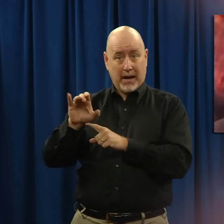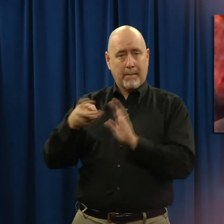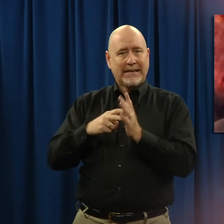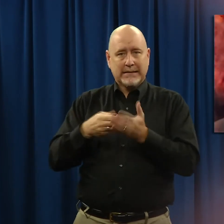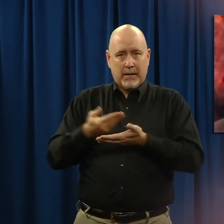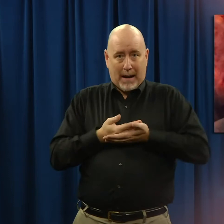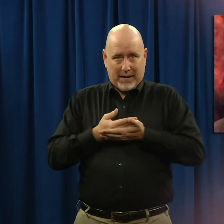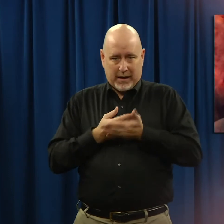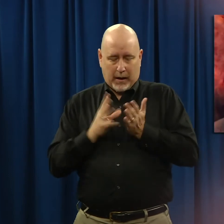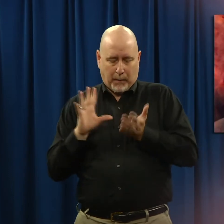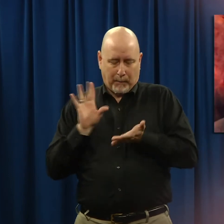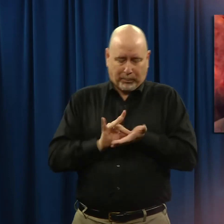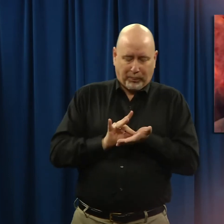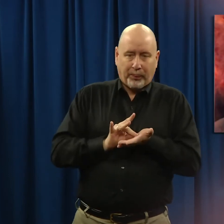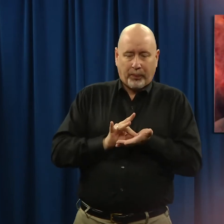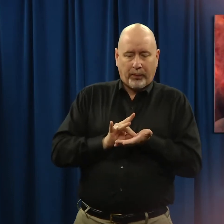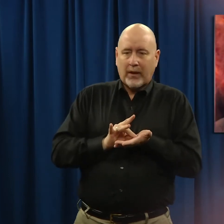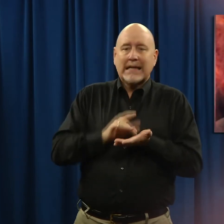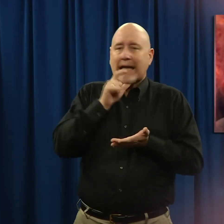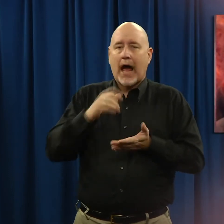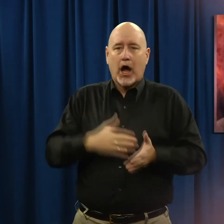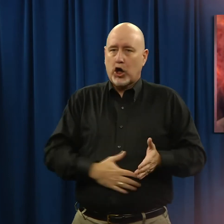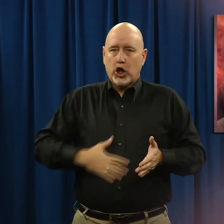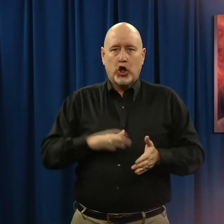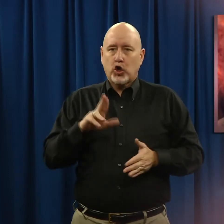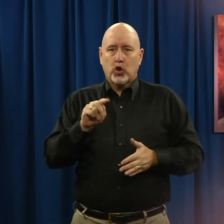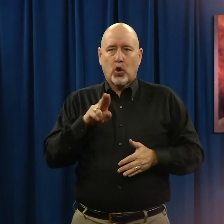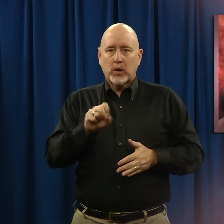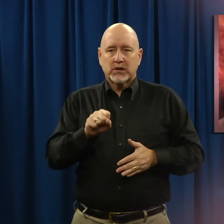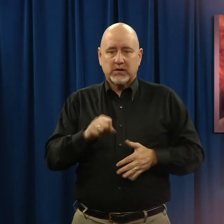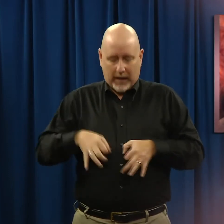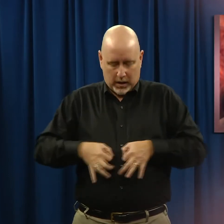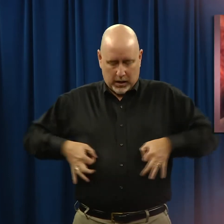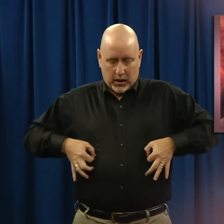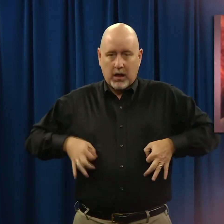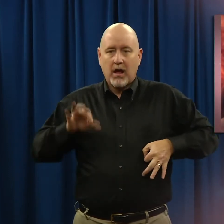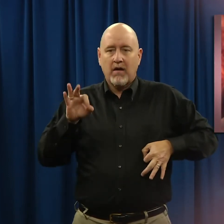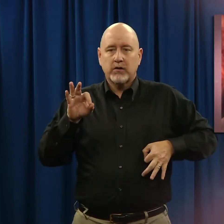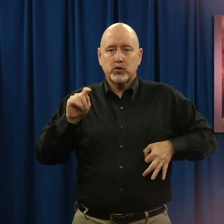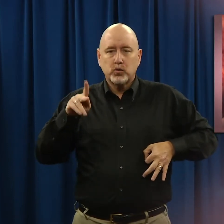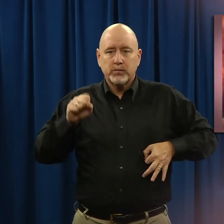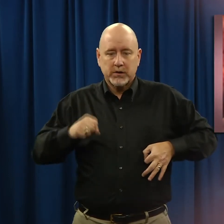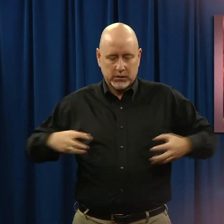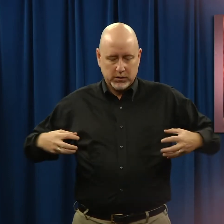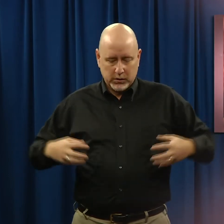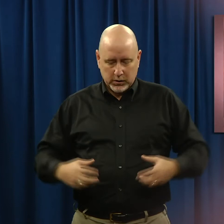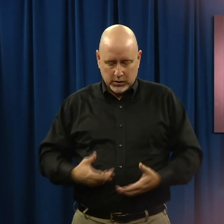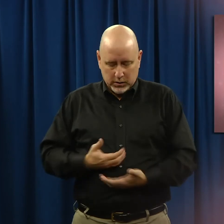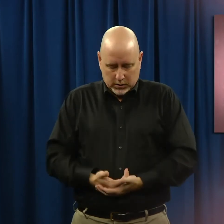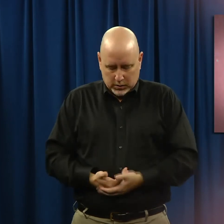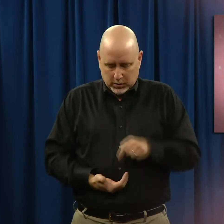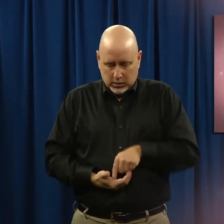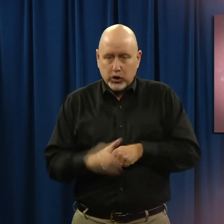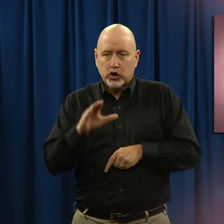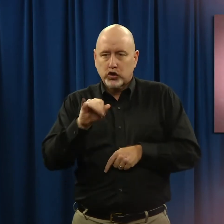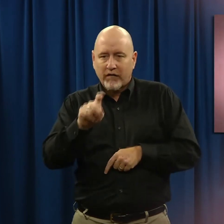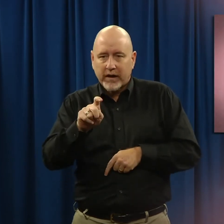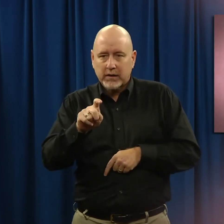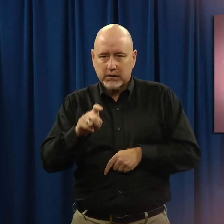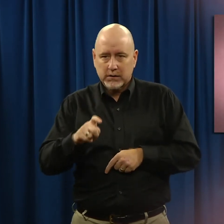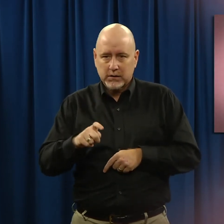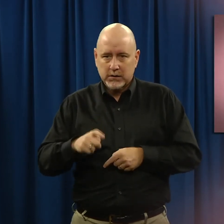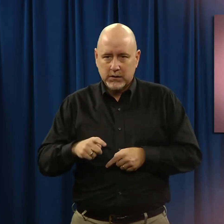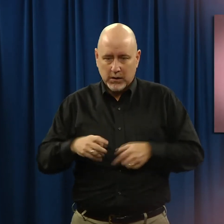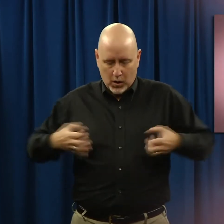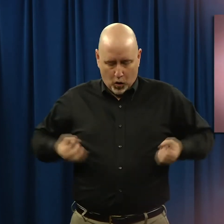fetus implants in areas other than the uterus, such as in the fallopian tubes, cervix, ovaries, or the abdomen. Again,